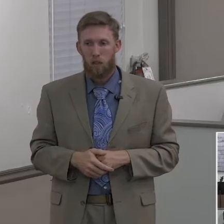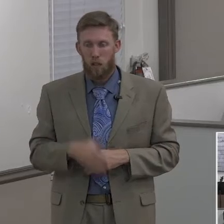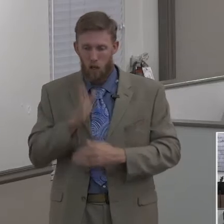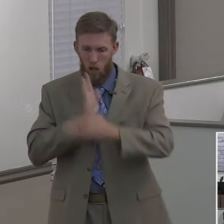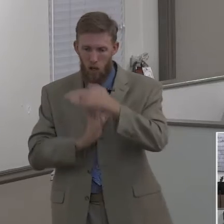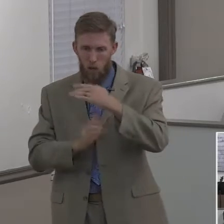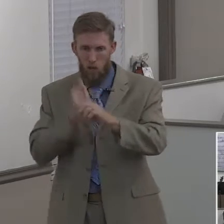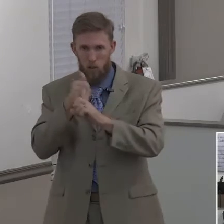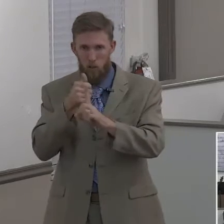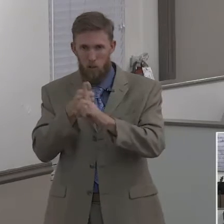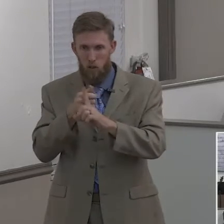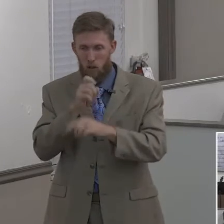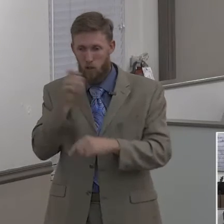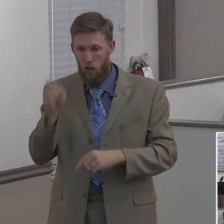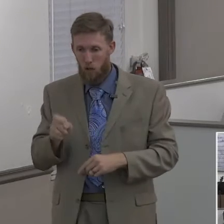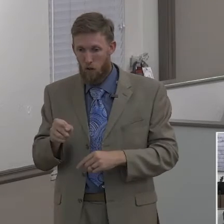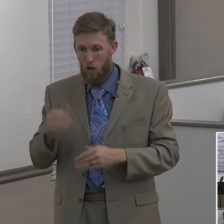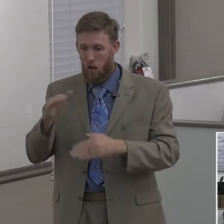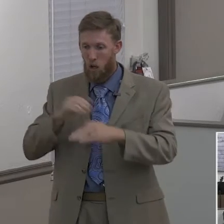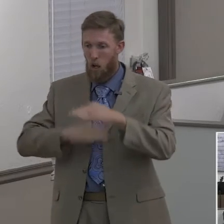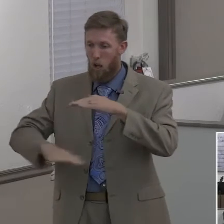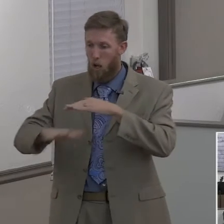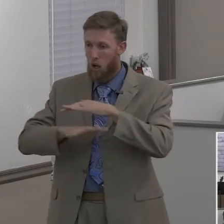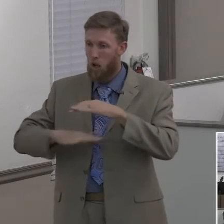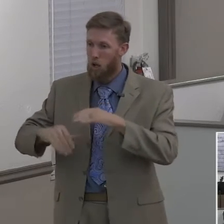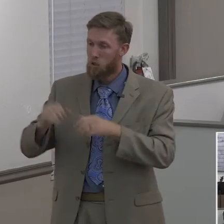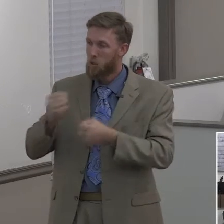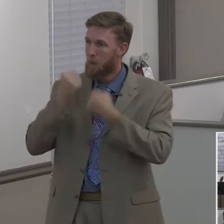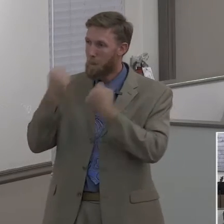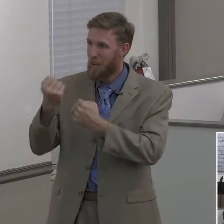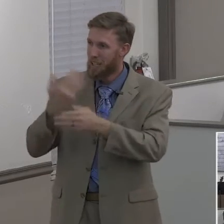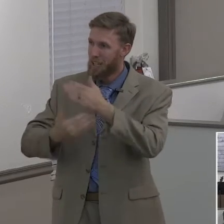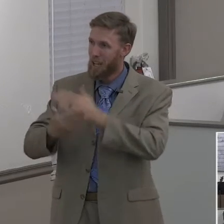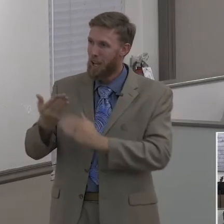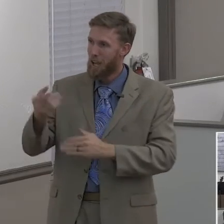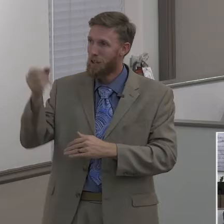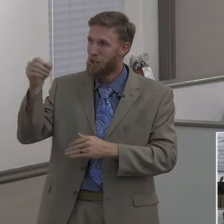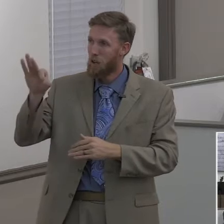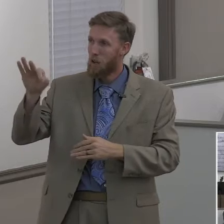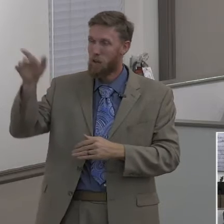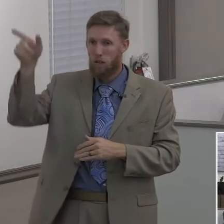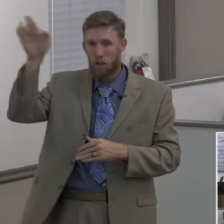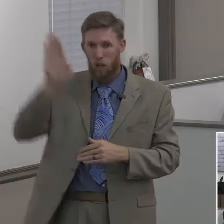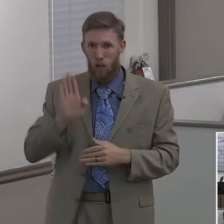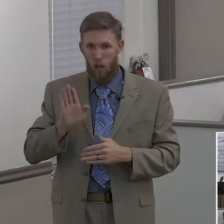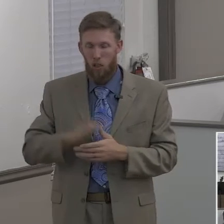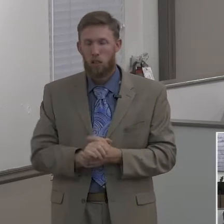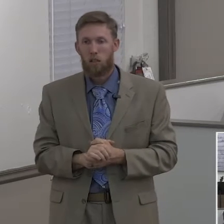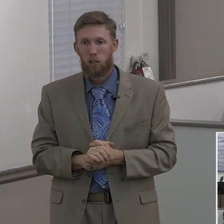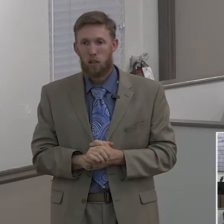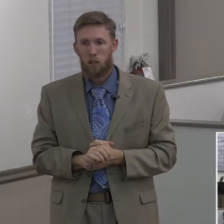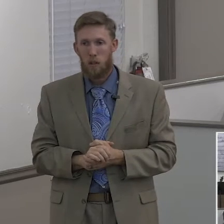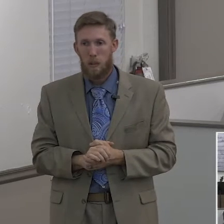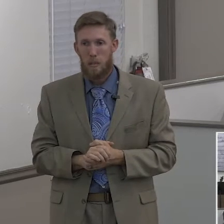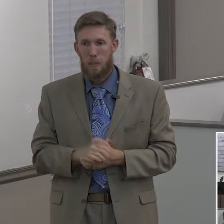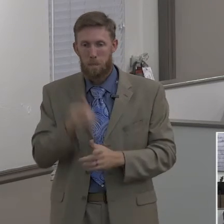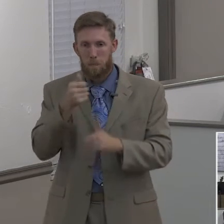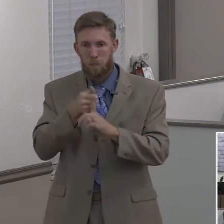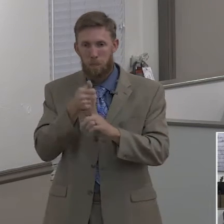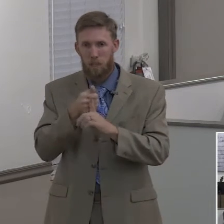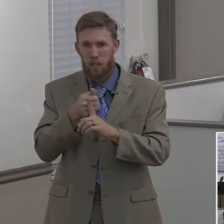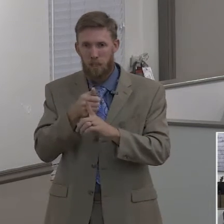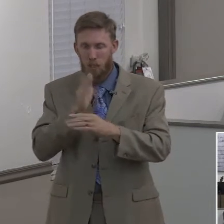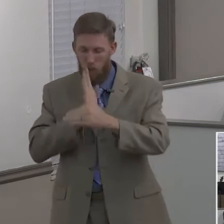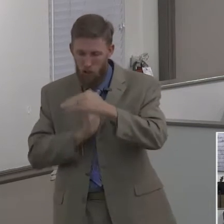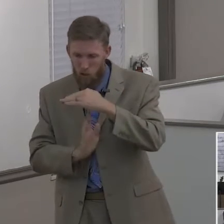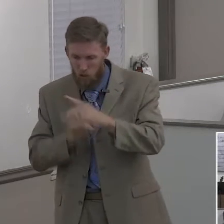humble yourselves, therefore, under the mighty hand of God. See it? Humble yourselves, therefore,